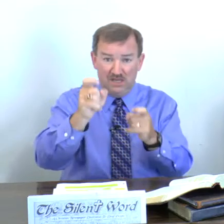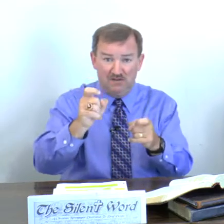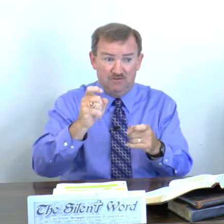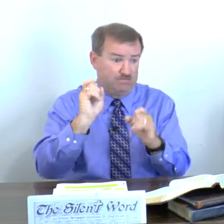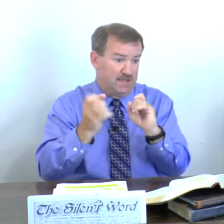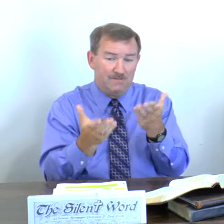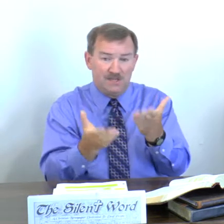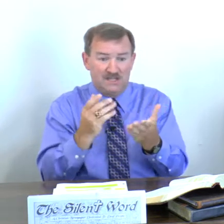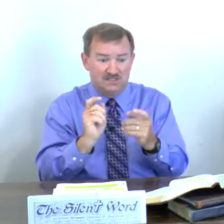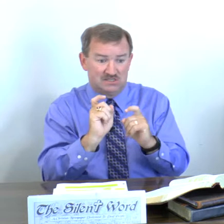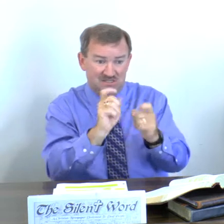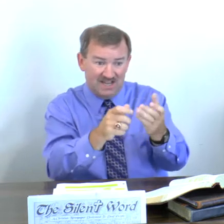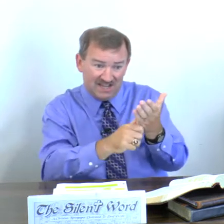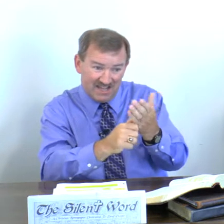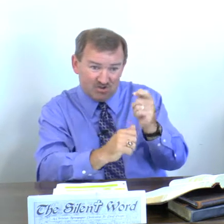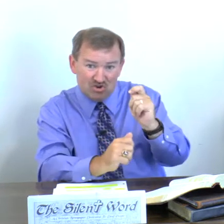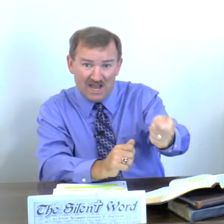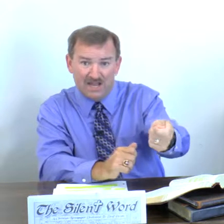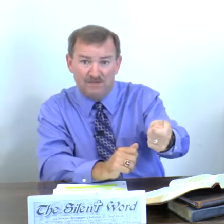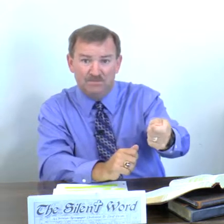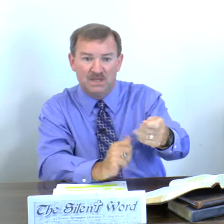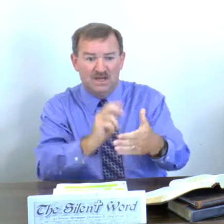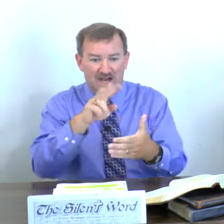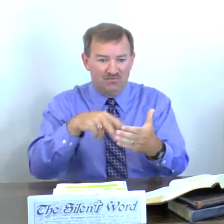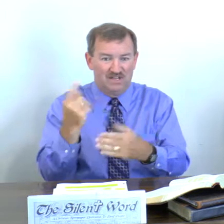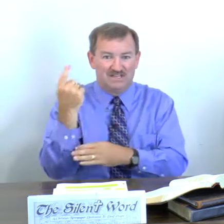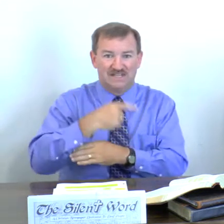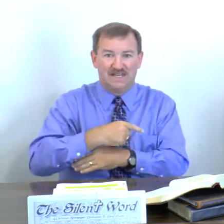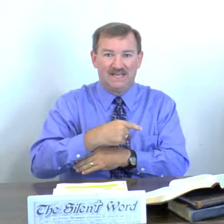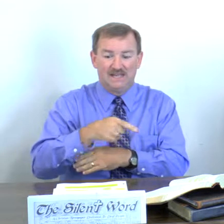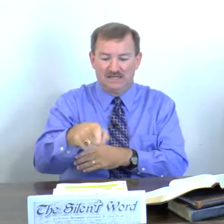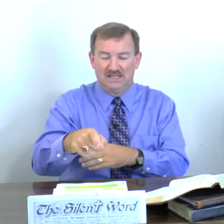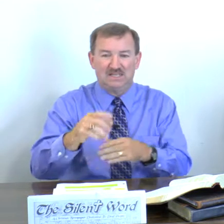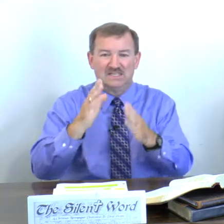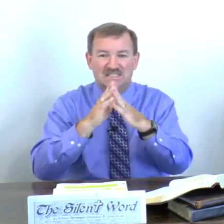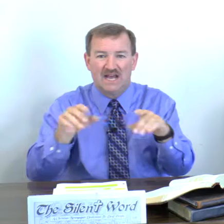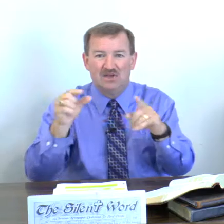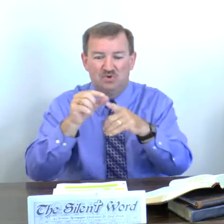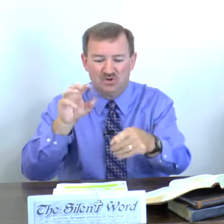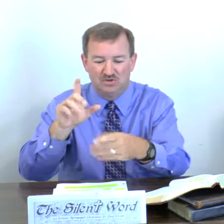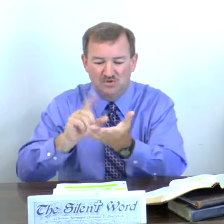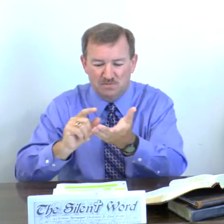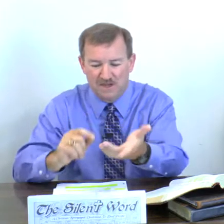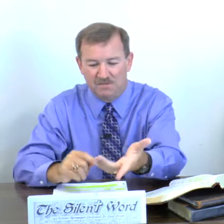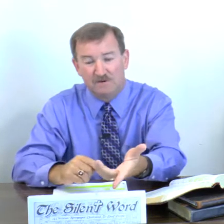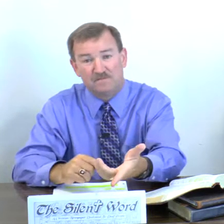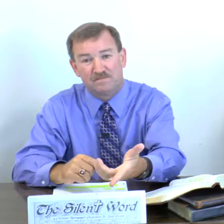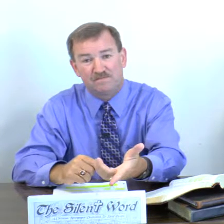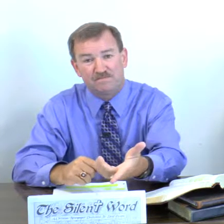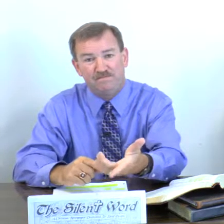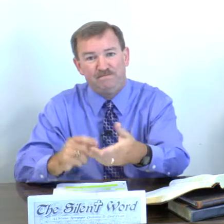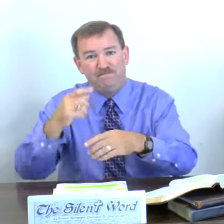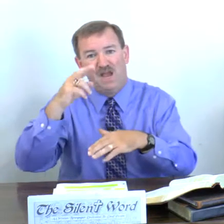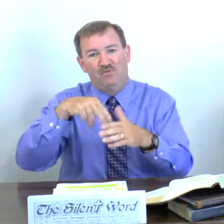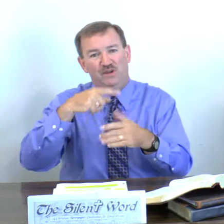give, maybe it's just handing out a tract. I read today in Silent Word newspaper, I read